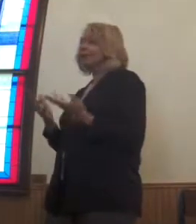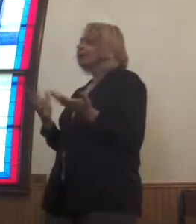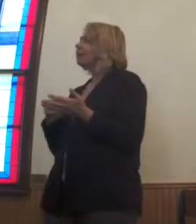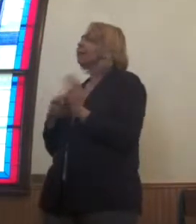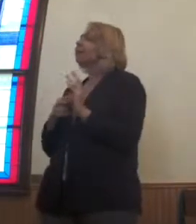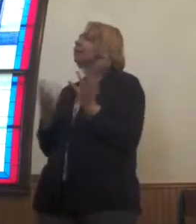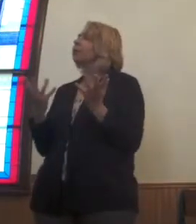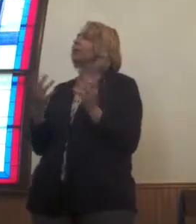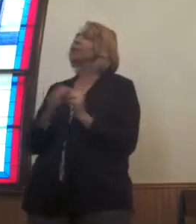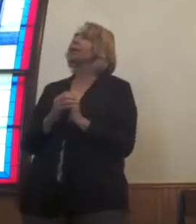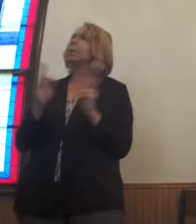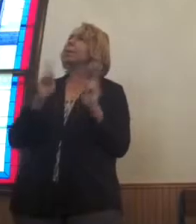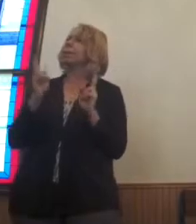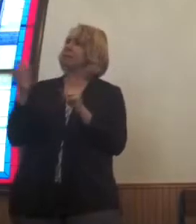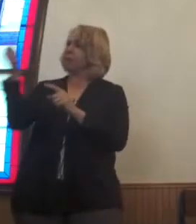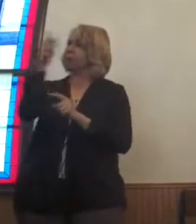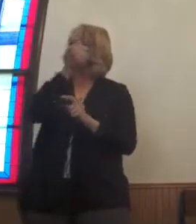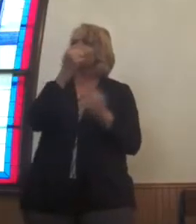that